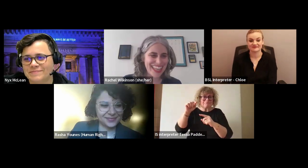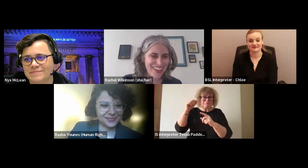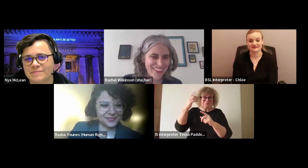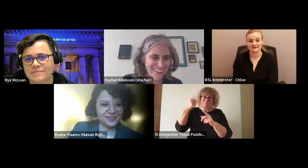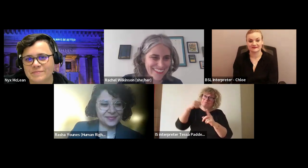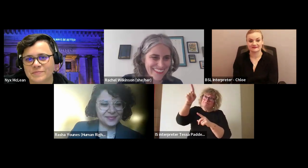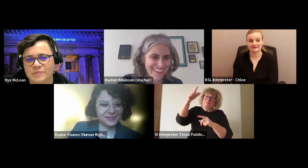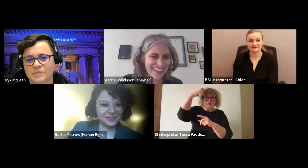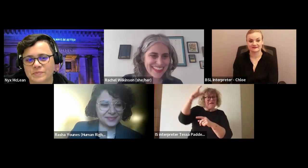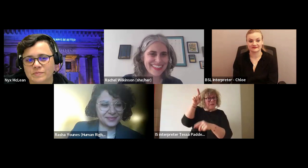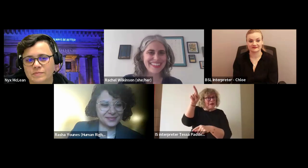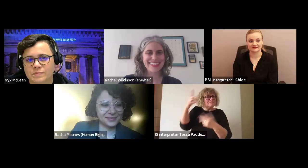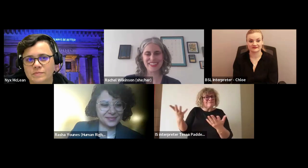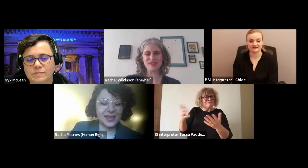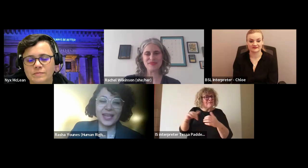Nix. Thank you.